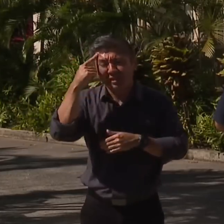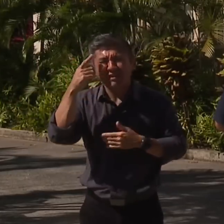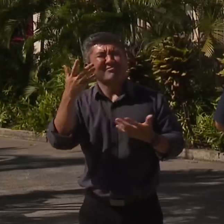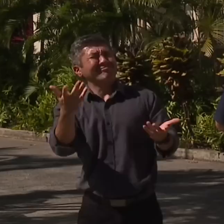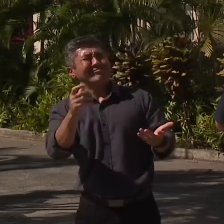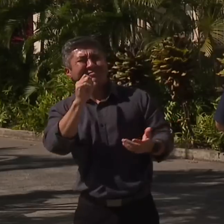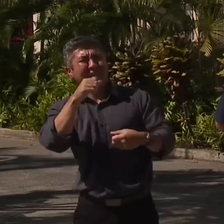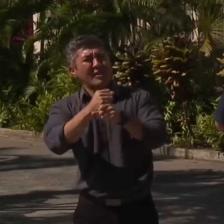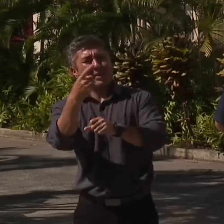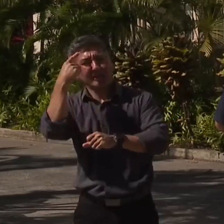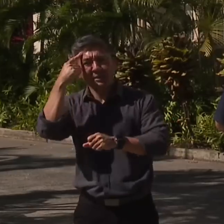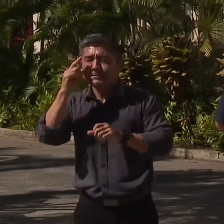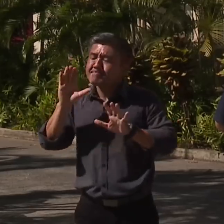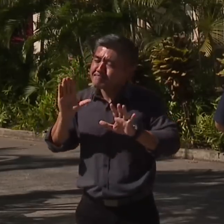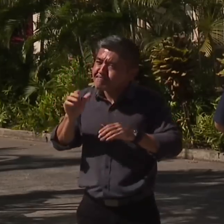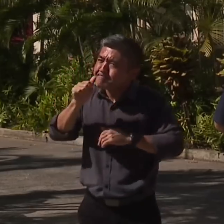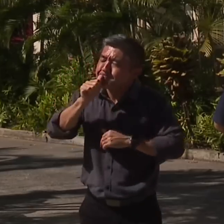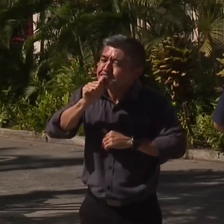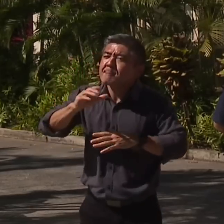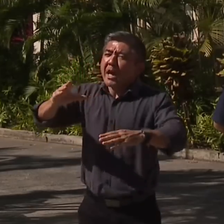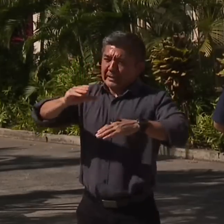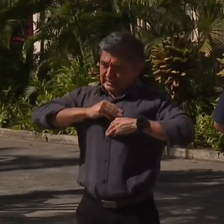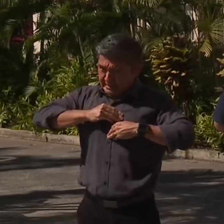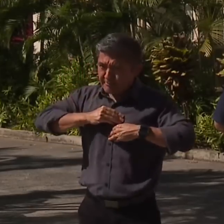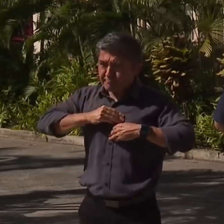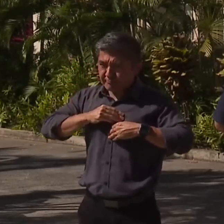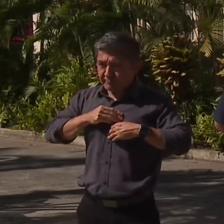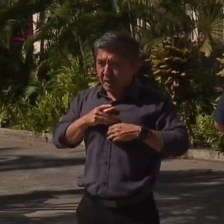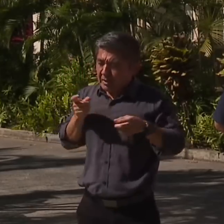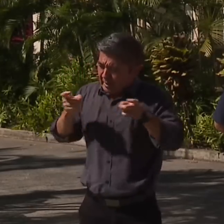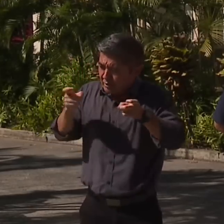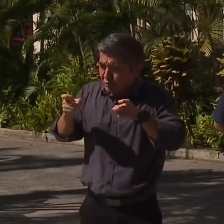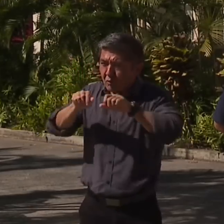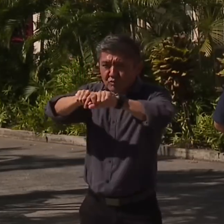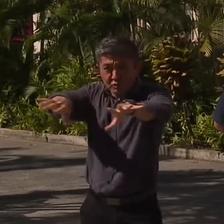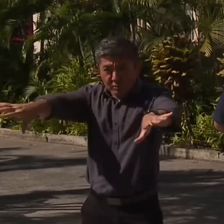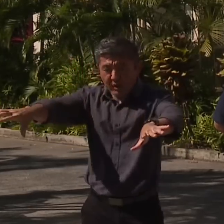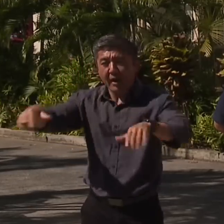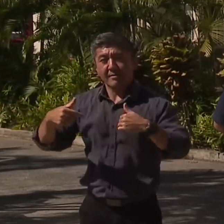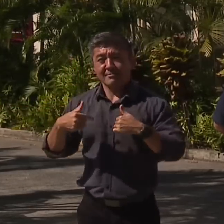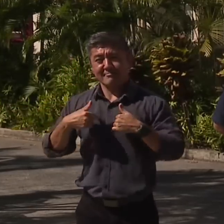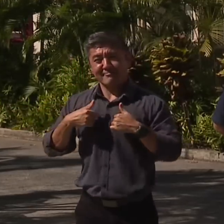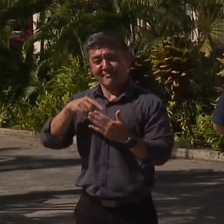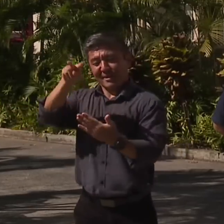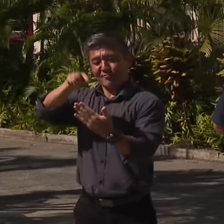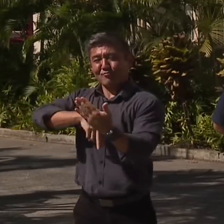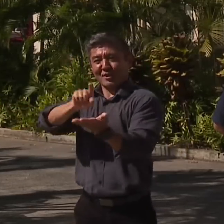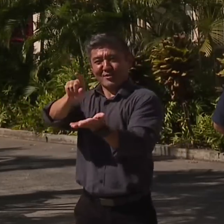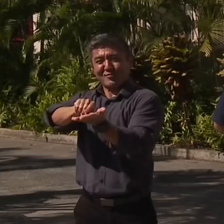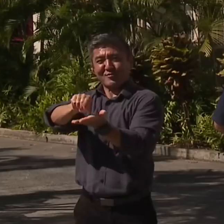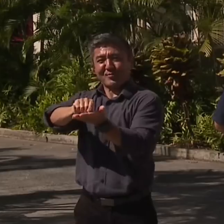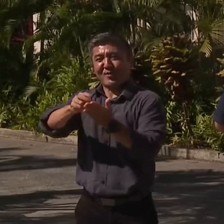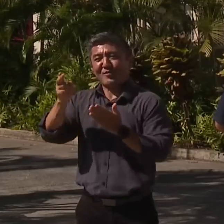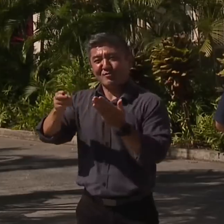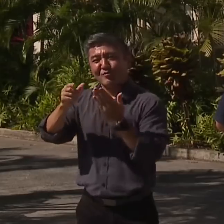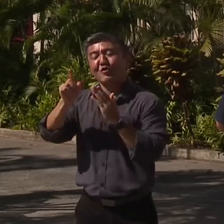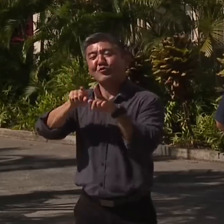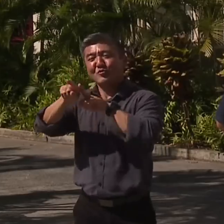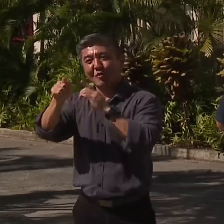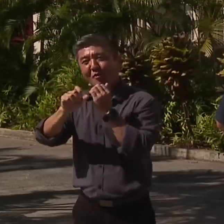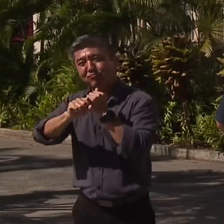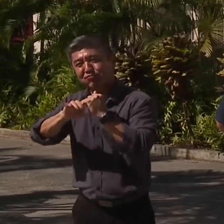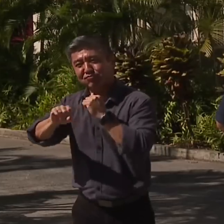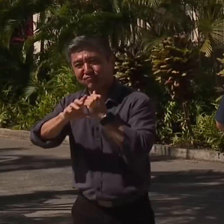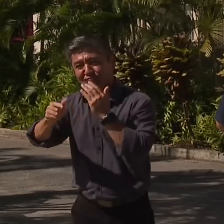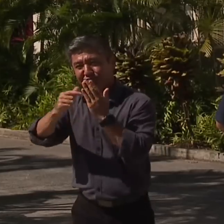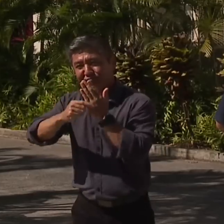all about trying to manage the spread. So when I opened up the Honolulu Star Advertiser this morning and saw the picture of 3 folks